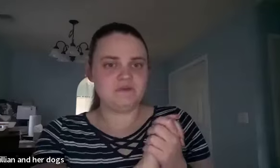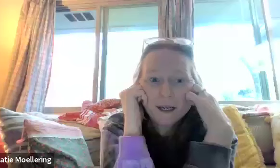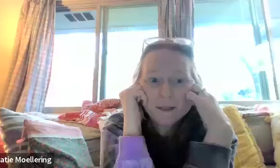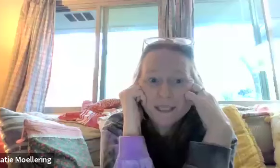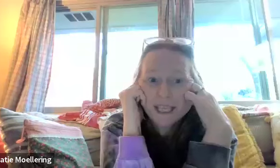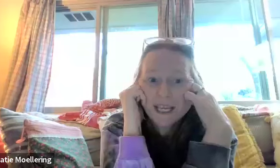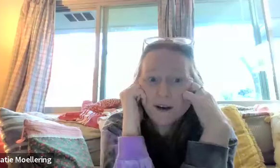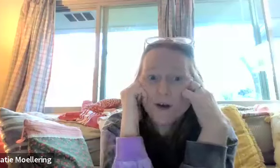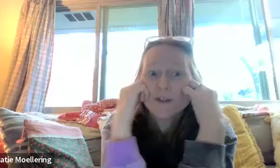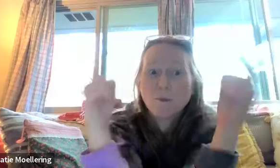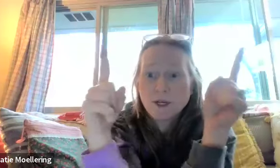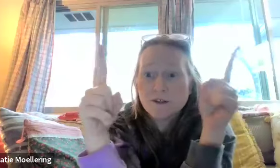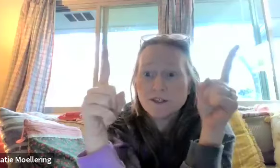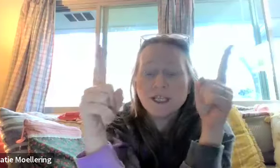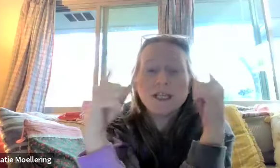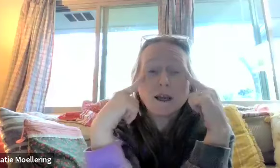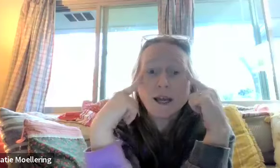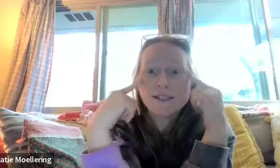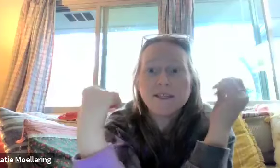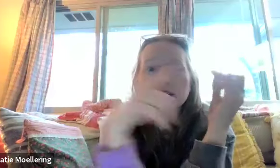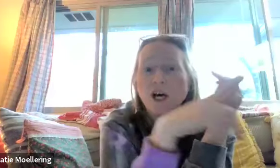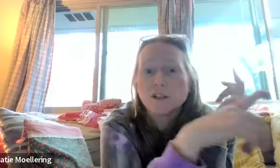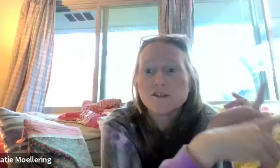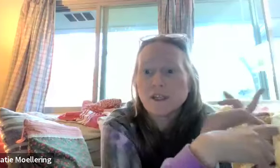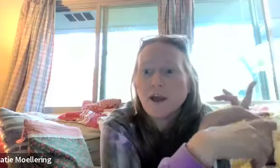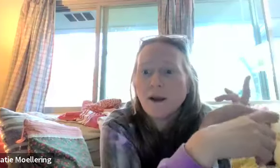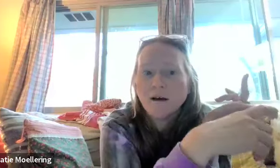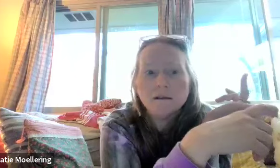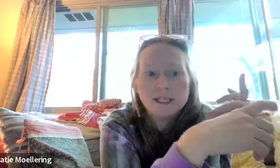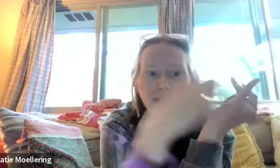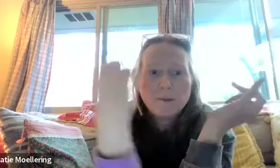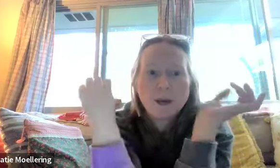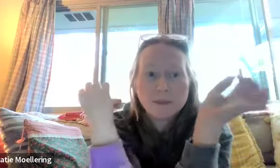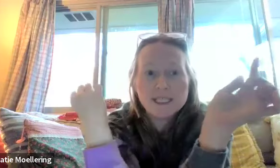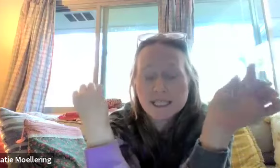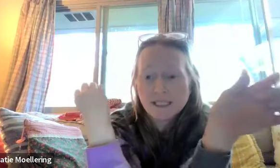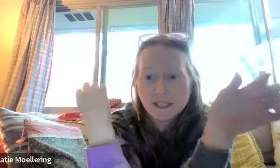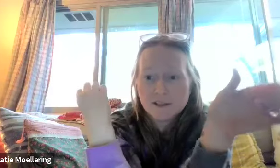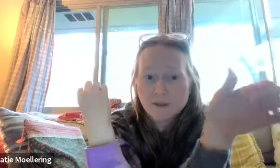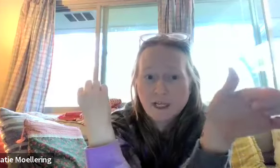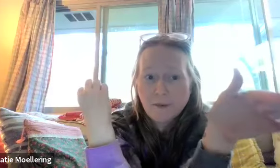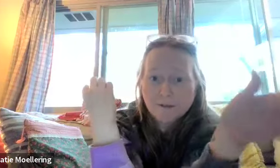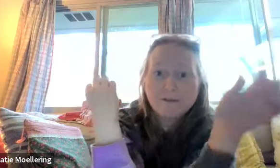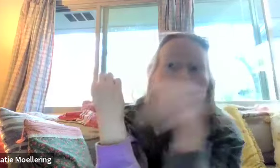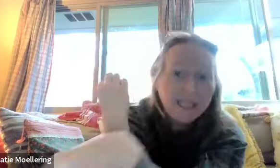But And the I was thing, going to say also one other thing. I Mhm. sent the colors video out last time. I'm going to send the colors video out